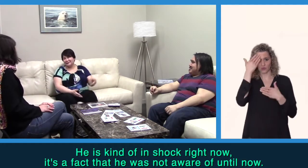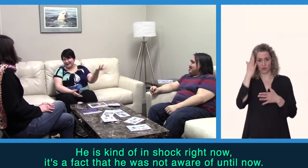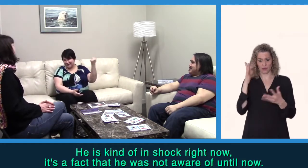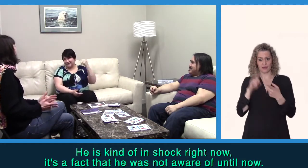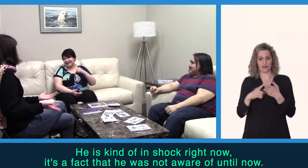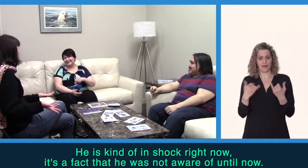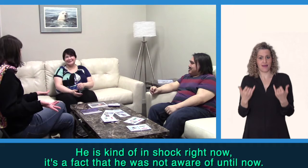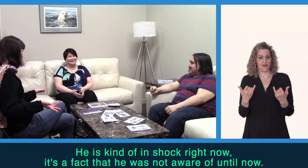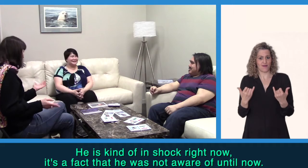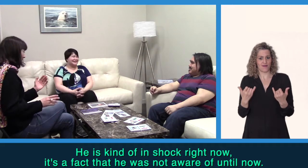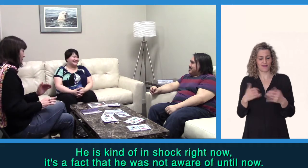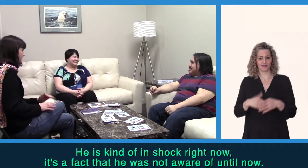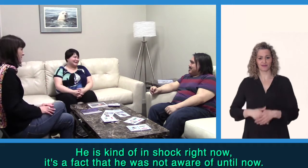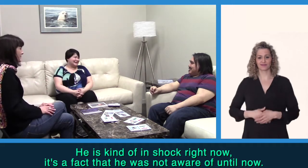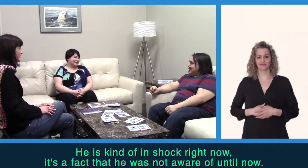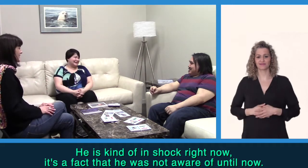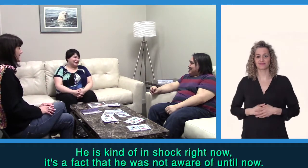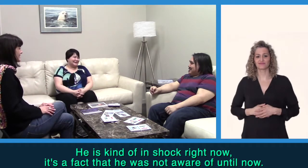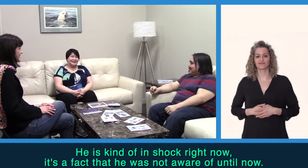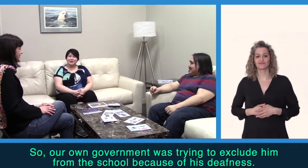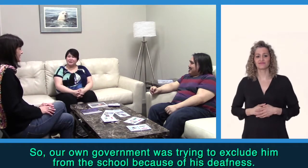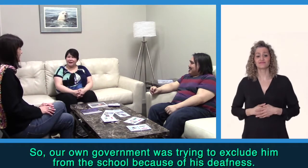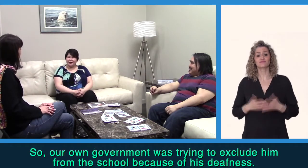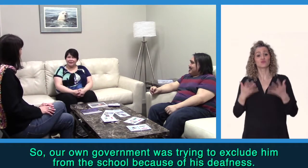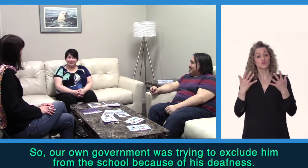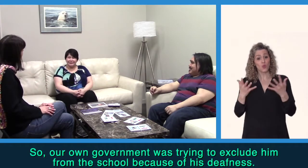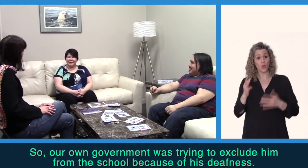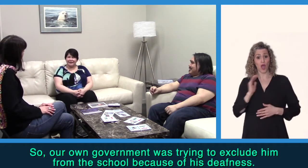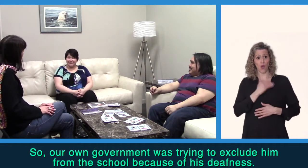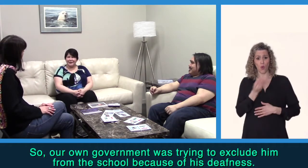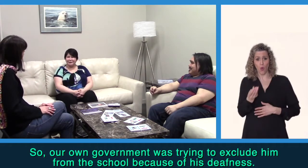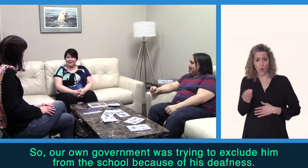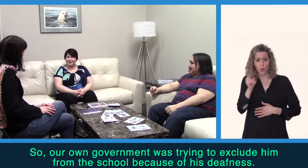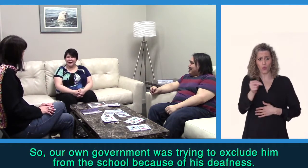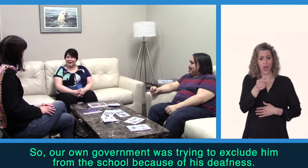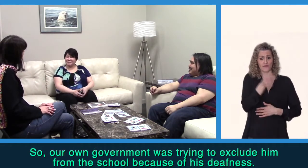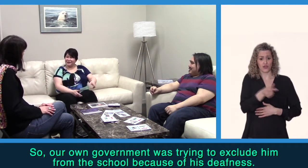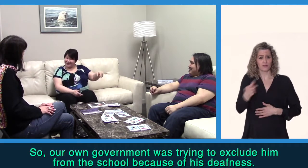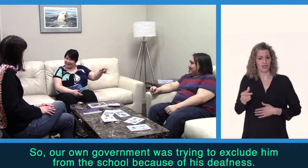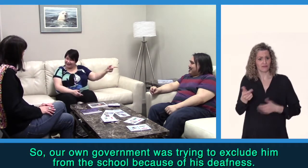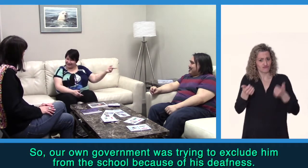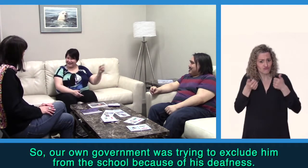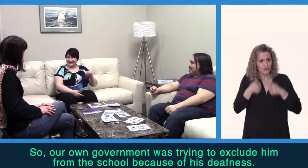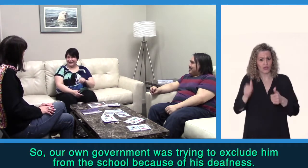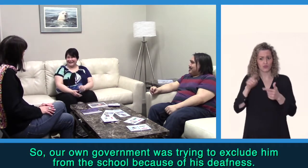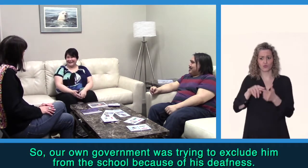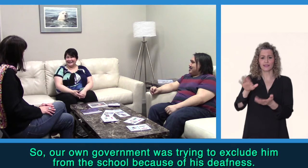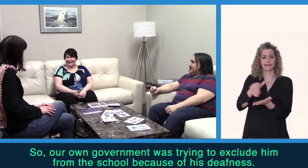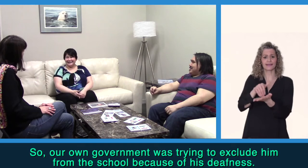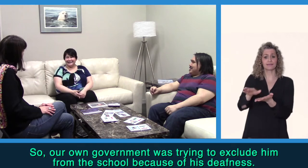wasn't aware of He until didn't now. remember himself, yeah. So our own government was trying to